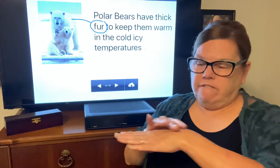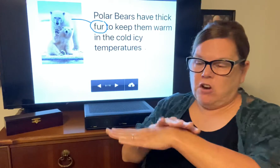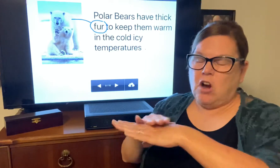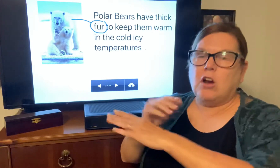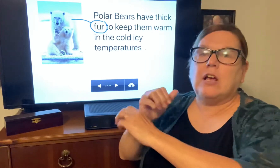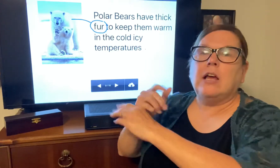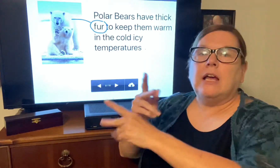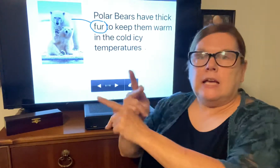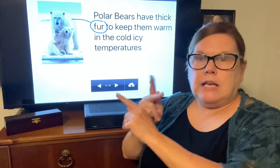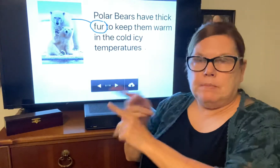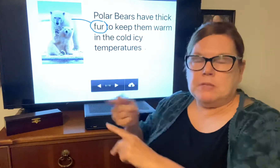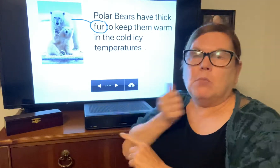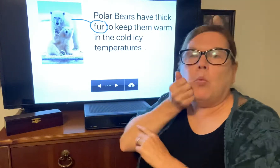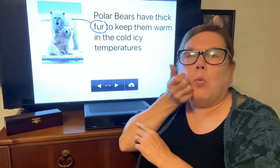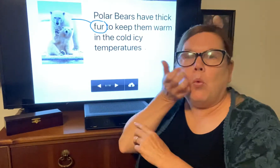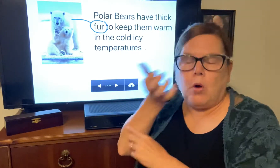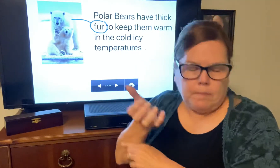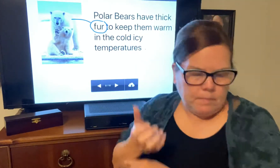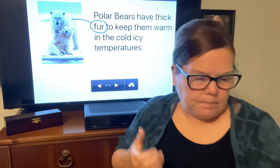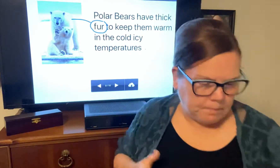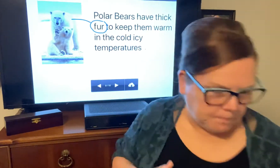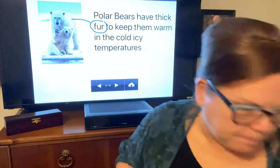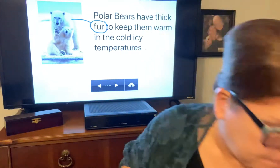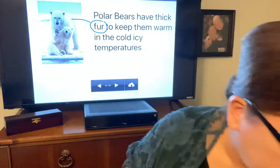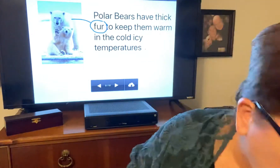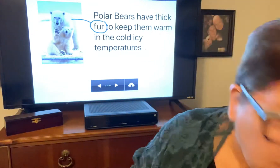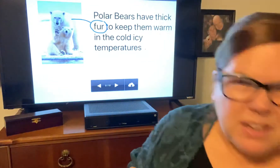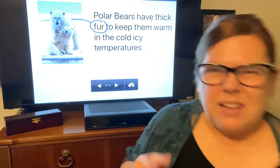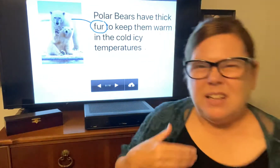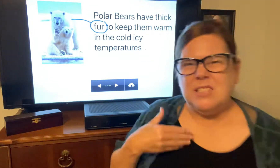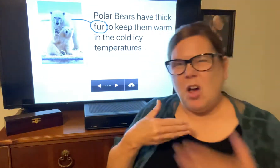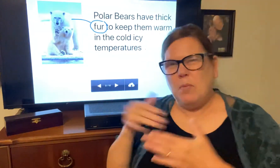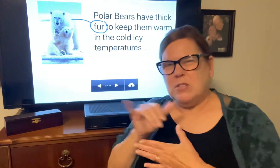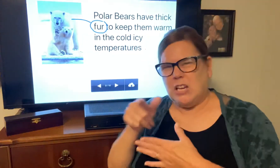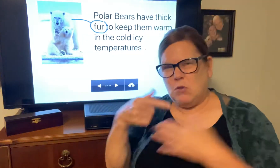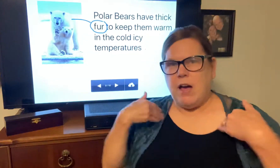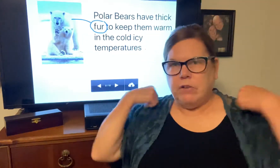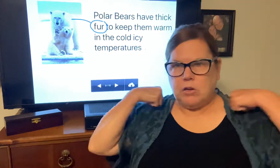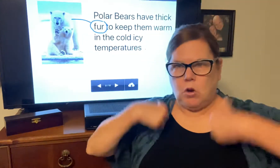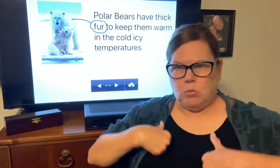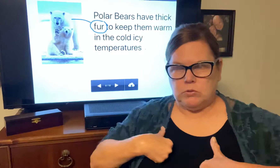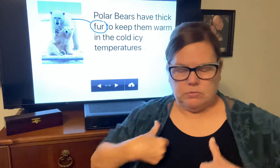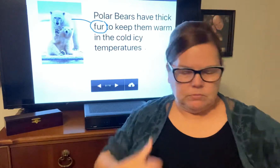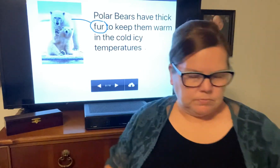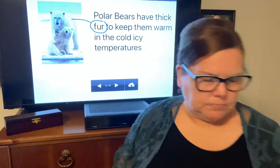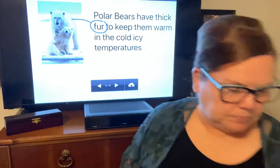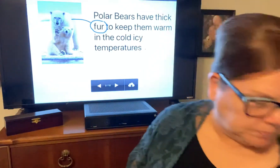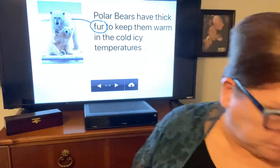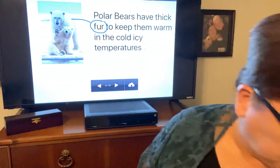fur keeps them warm. It's almost like you having a coat.